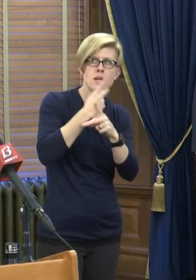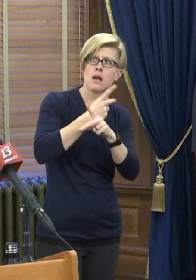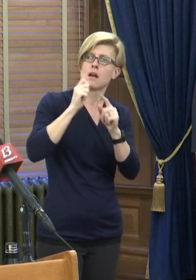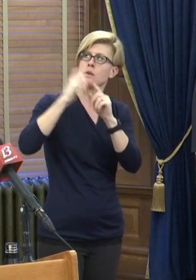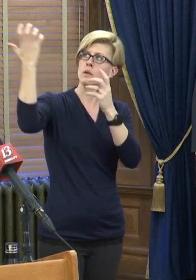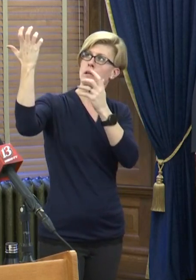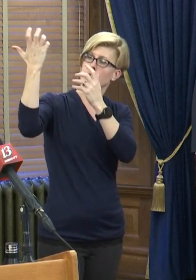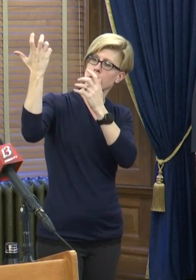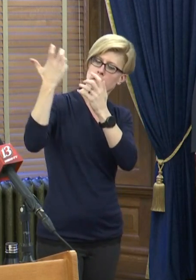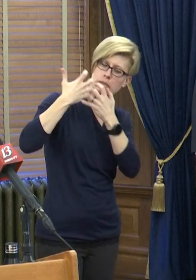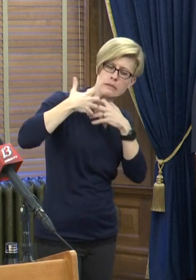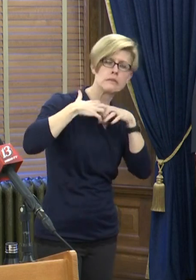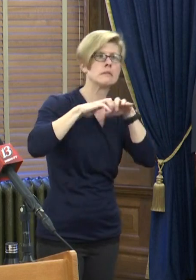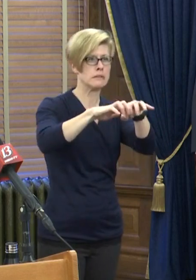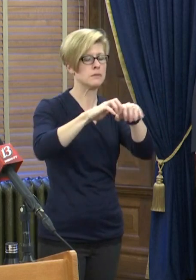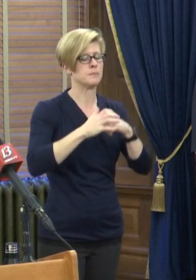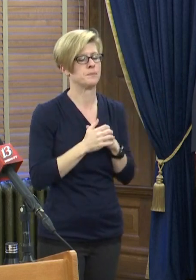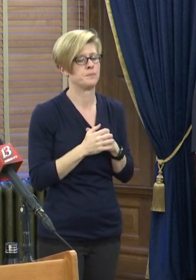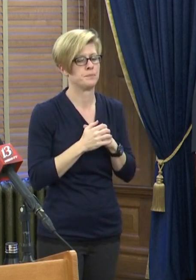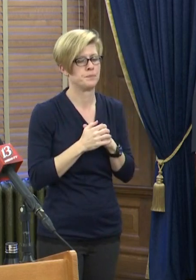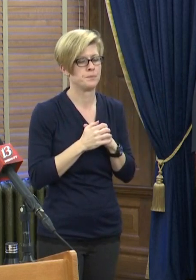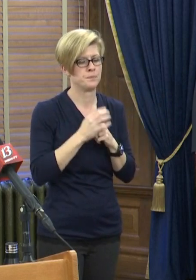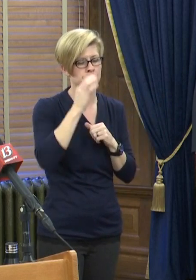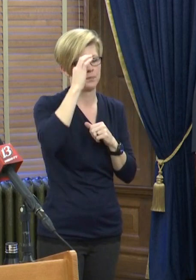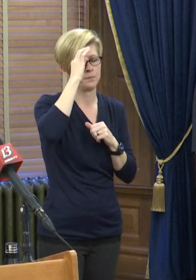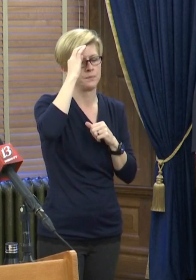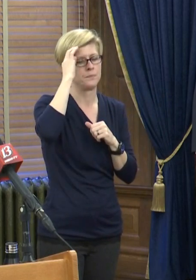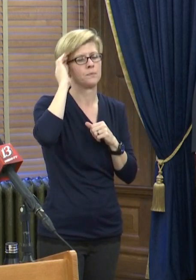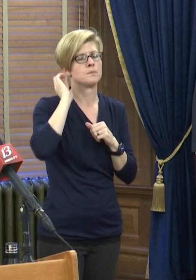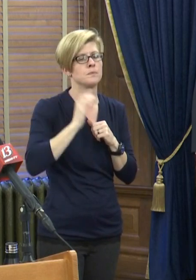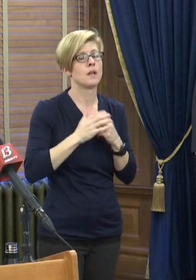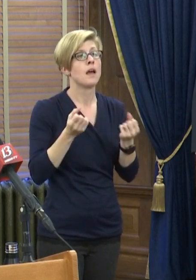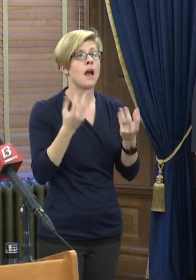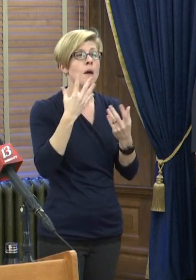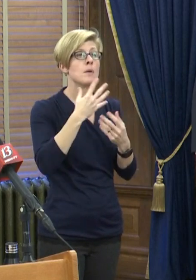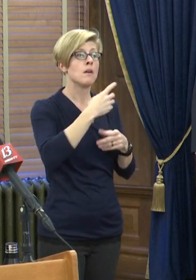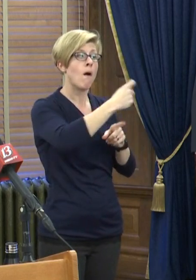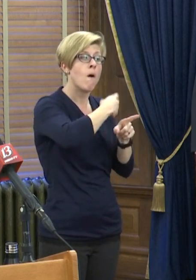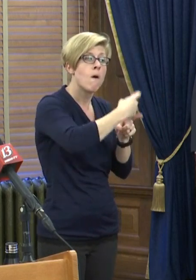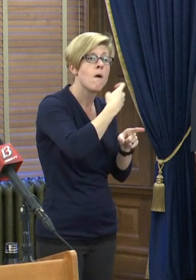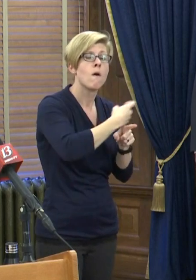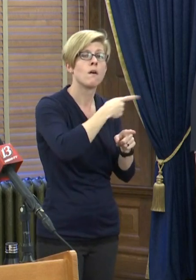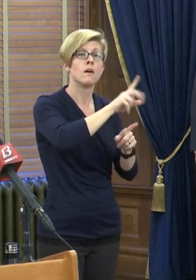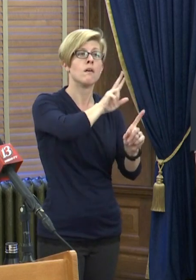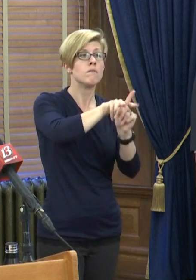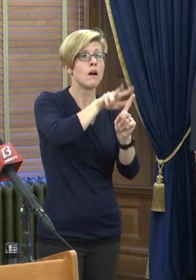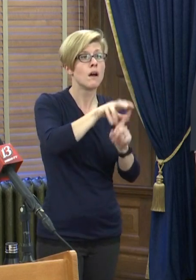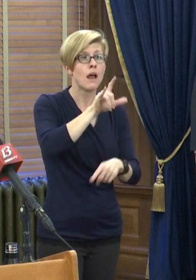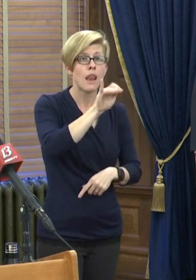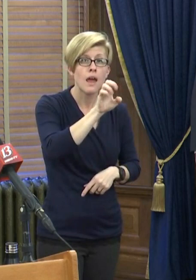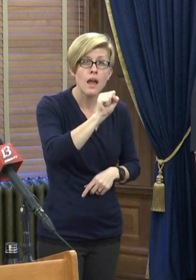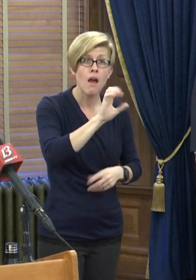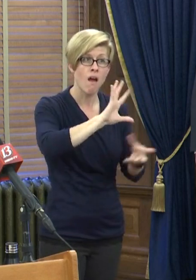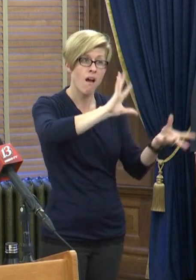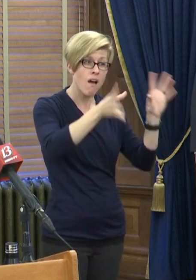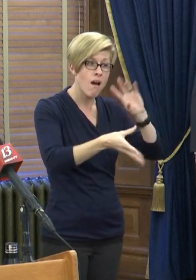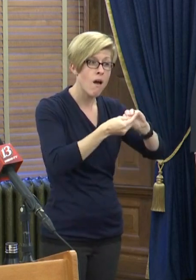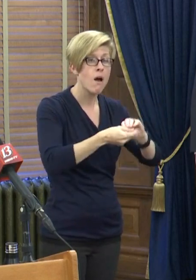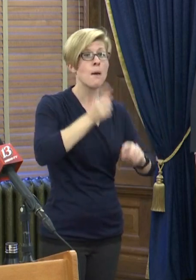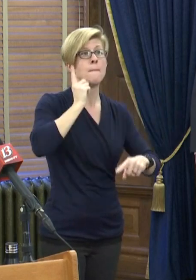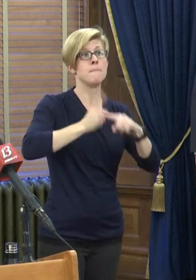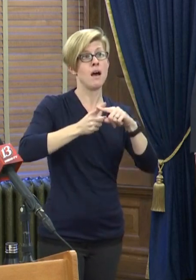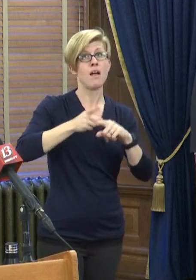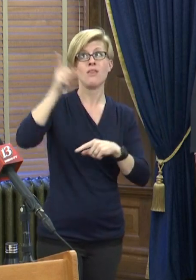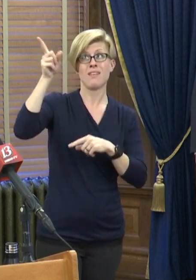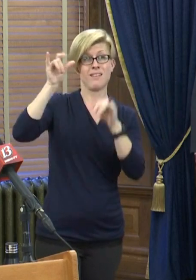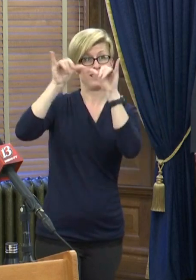incredibly difficult thing to do. The volume of claims and calls and the added federal program